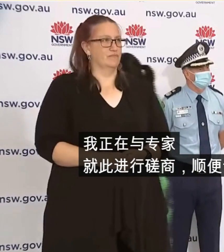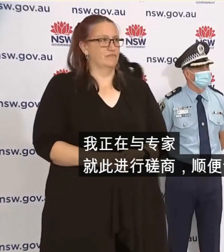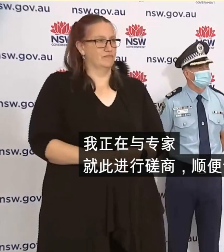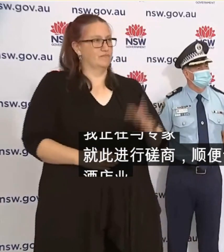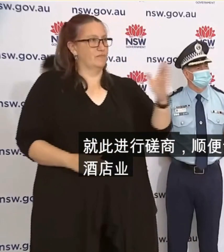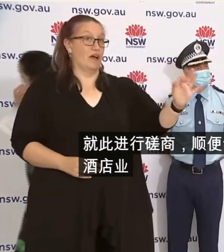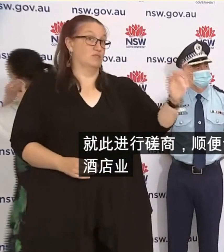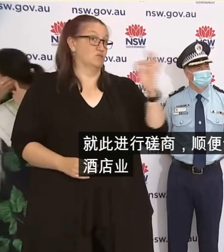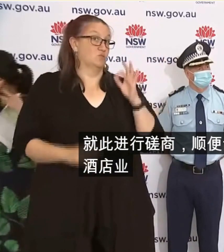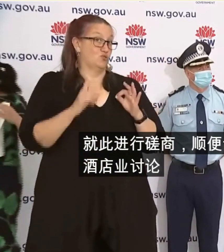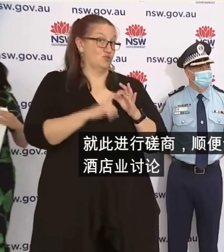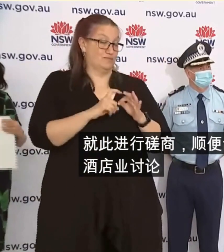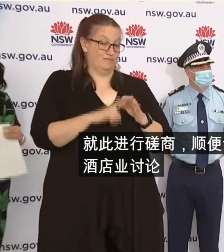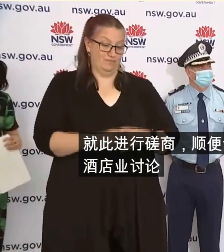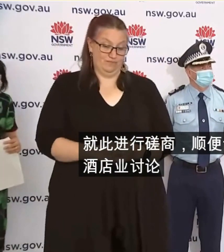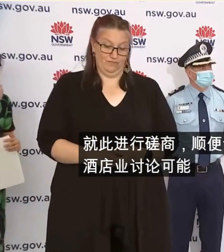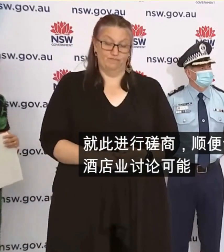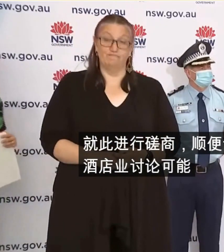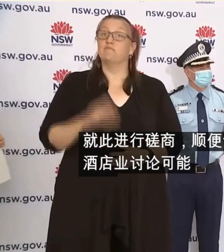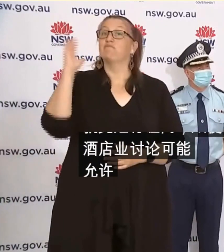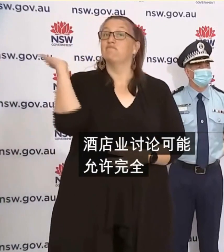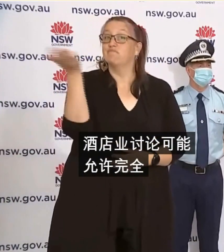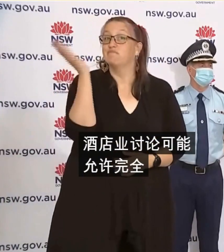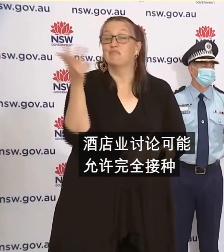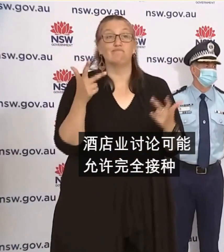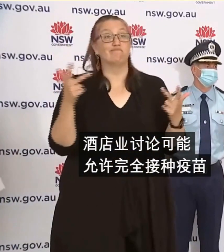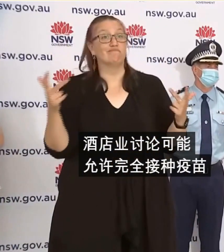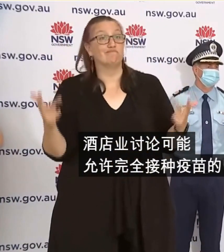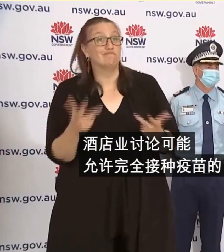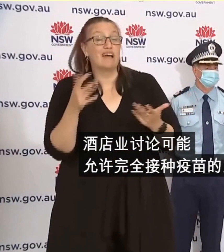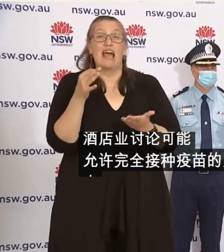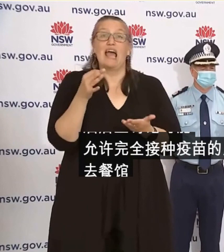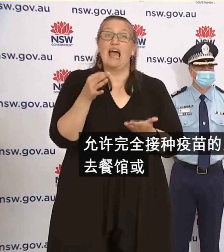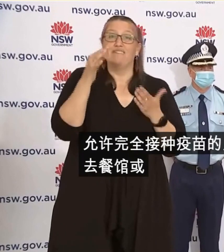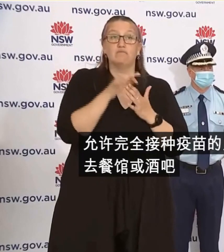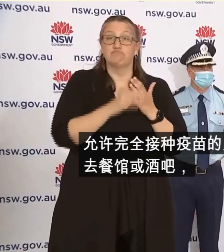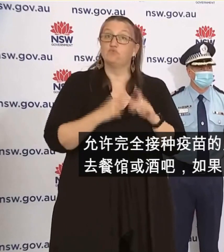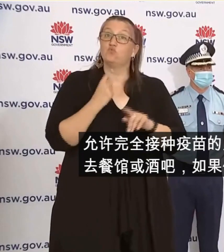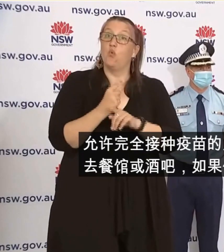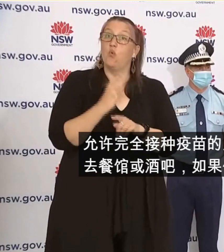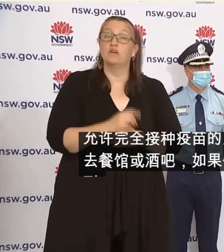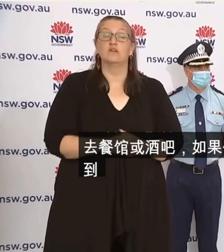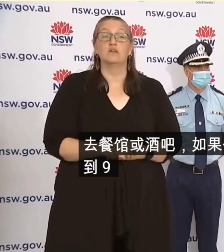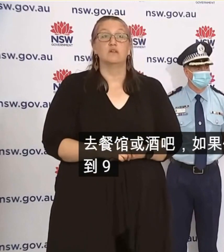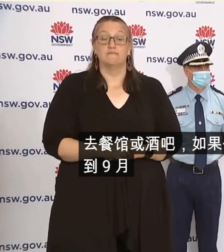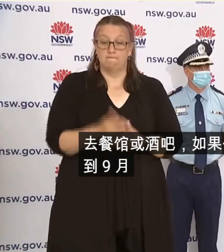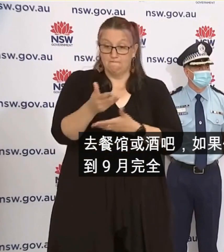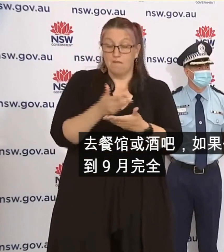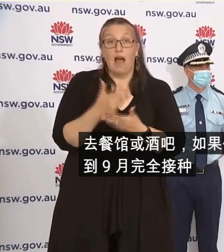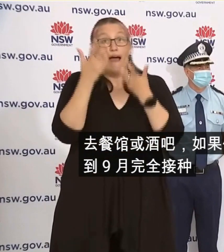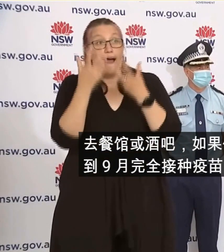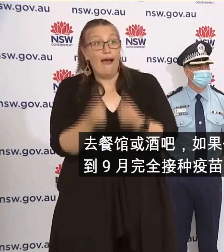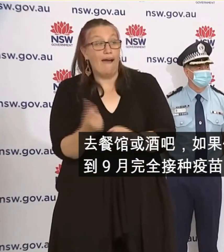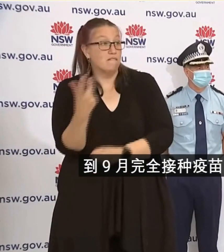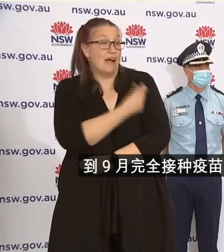Talks underway with the hospitality sector about potentially allowing fully vaccinated people to go to restaurants or bars if they're fully